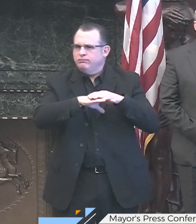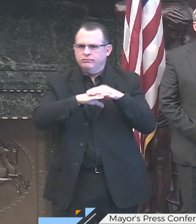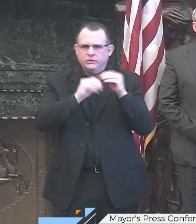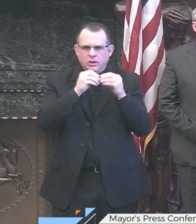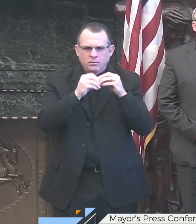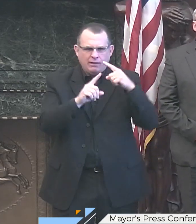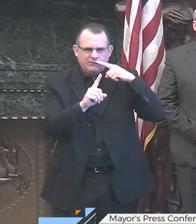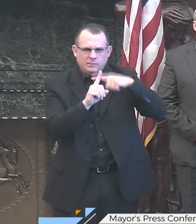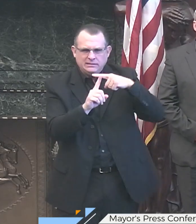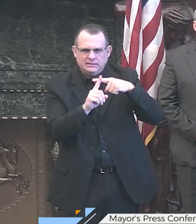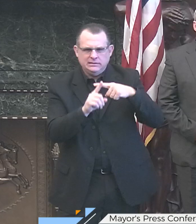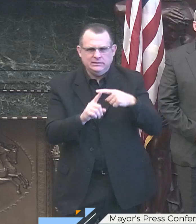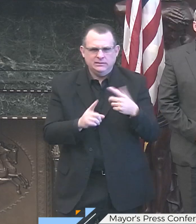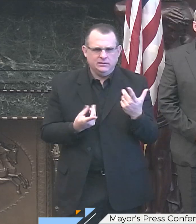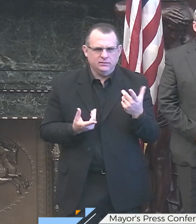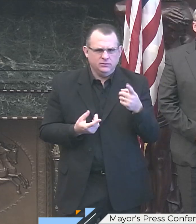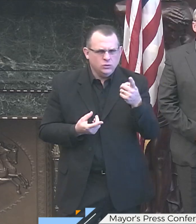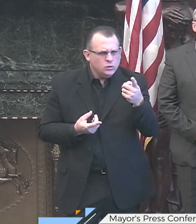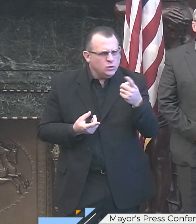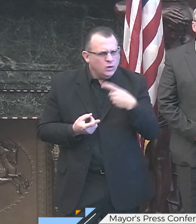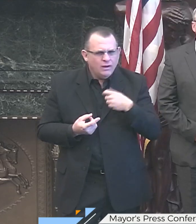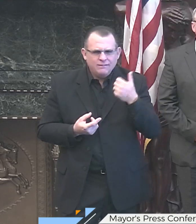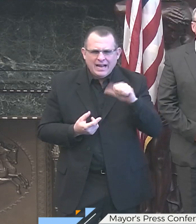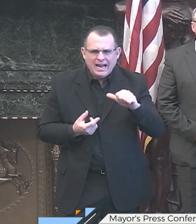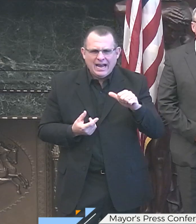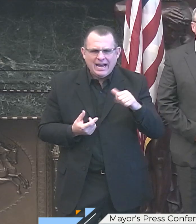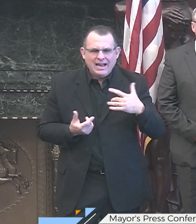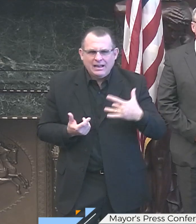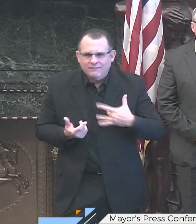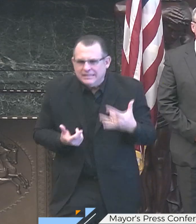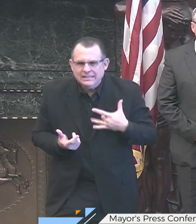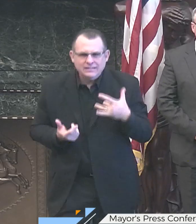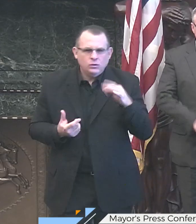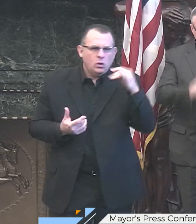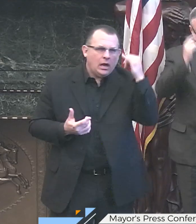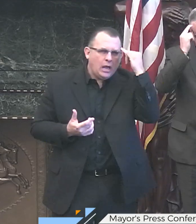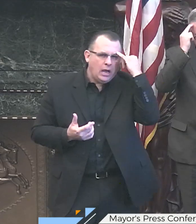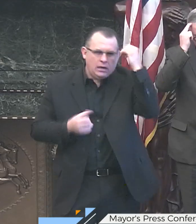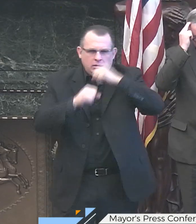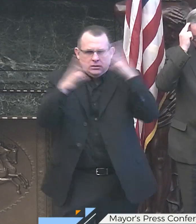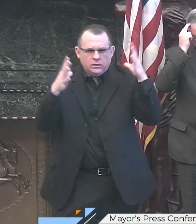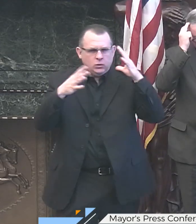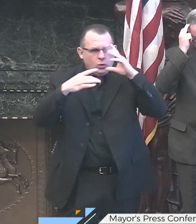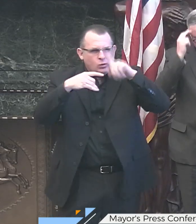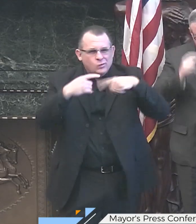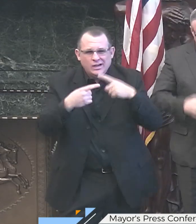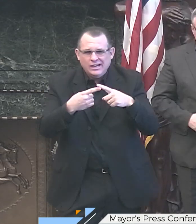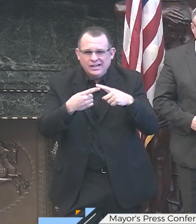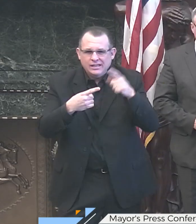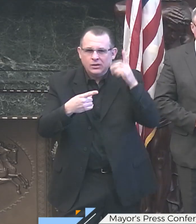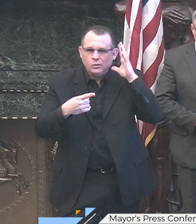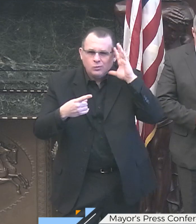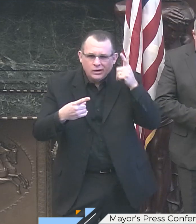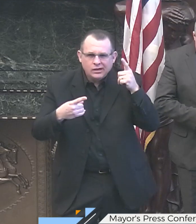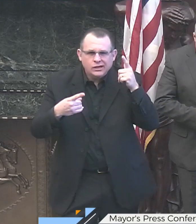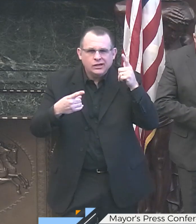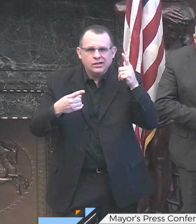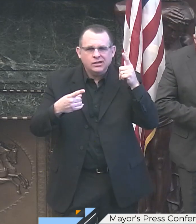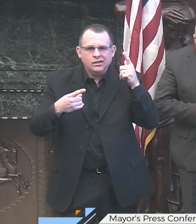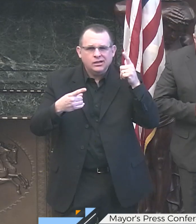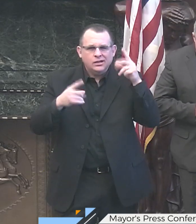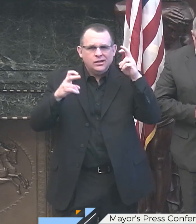have any sense of when you might in fact be able to sort of break the rise here or break the curve as everybody's talked